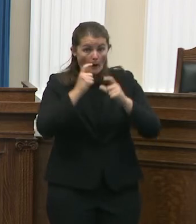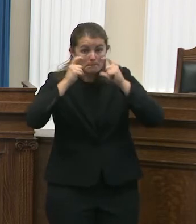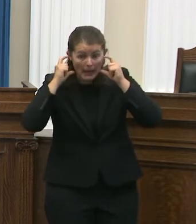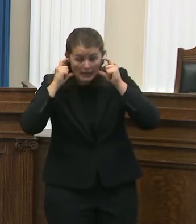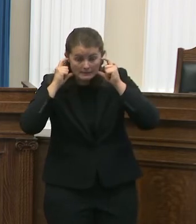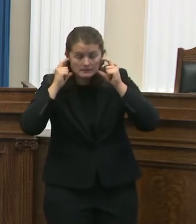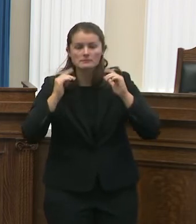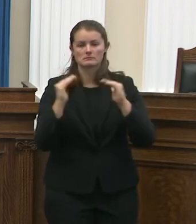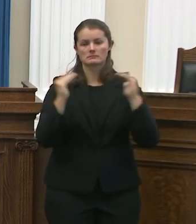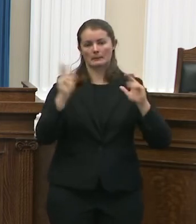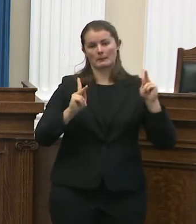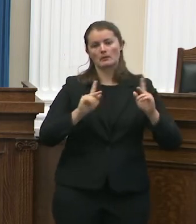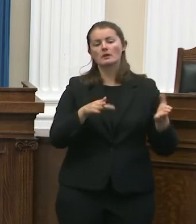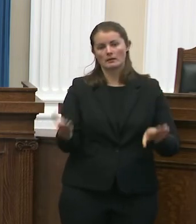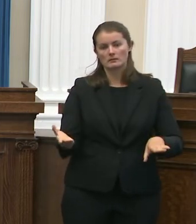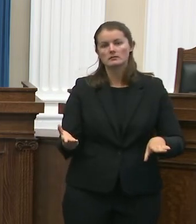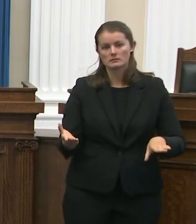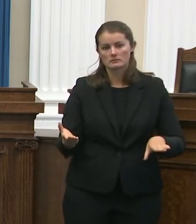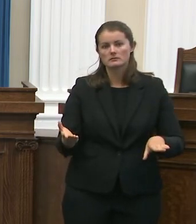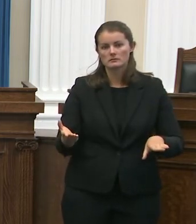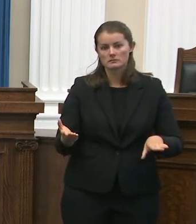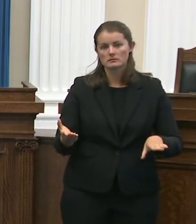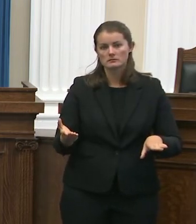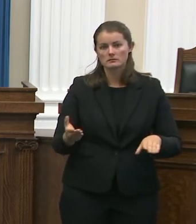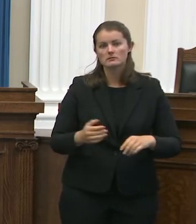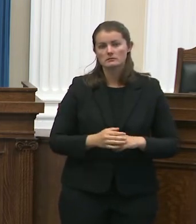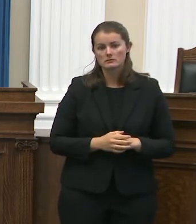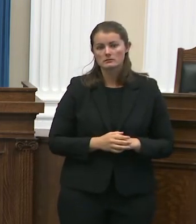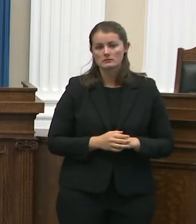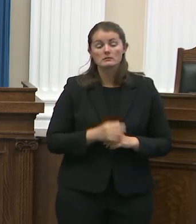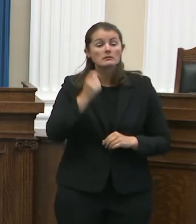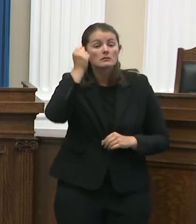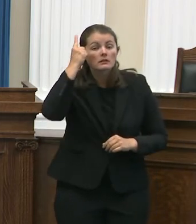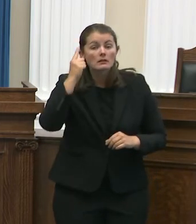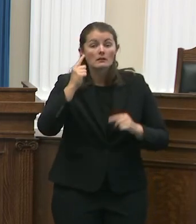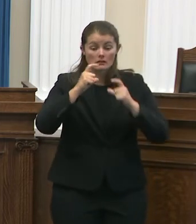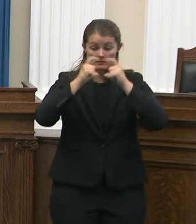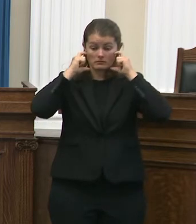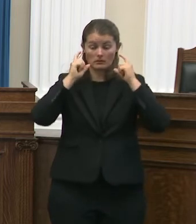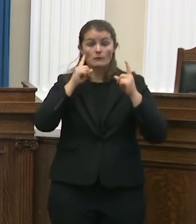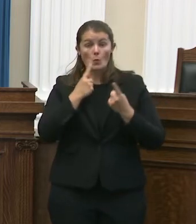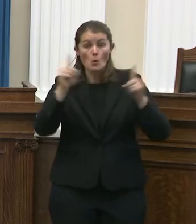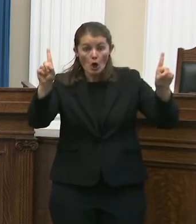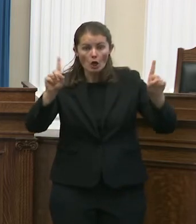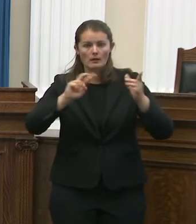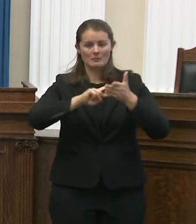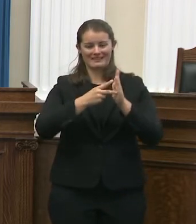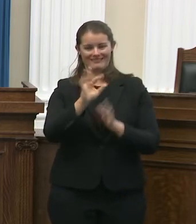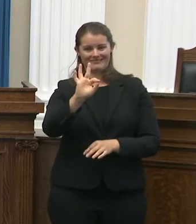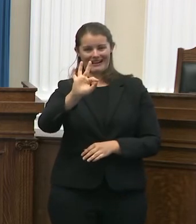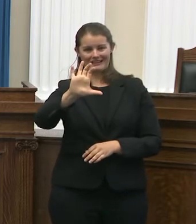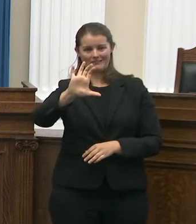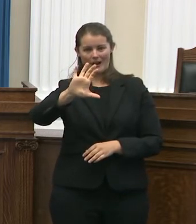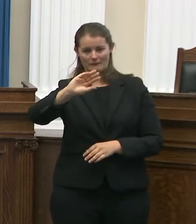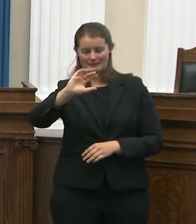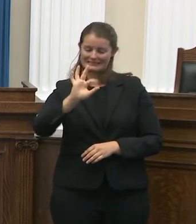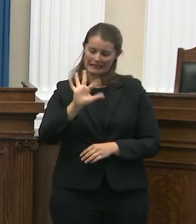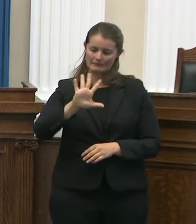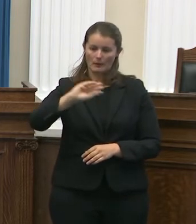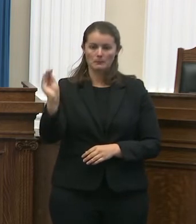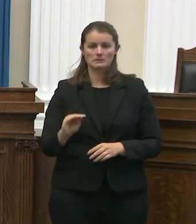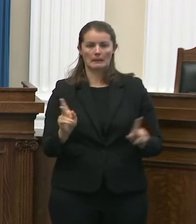totally effective with face coverings, we need a 95% compliance to really flatten the curve and slow the